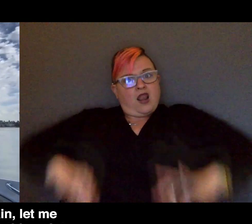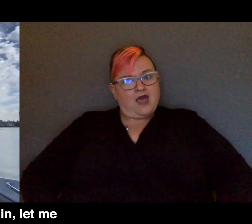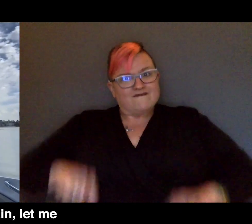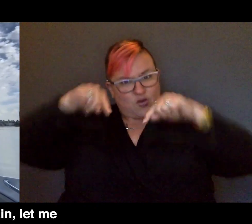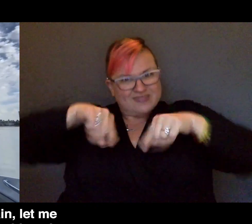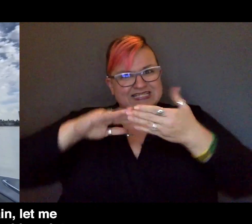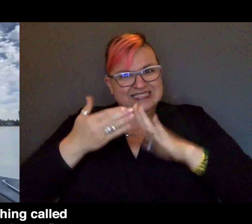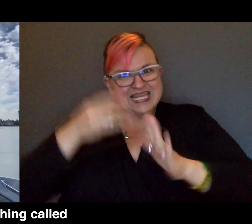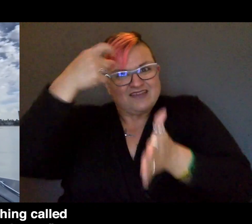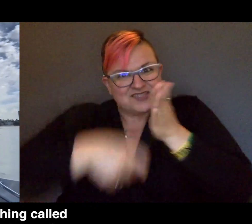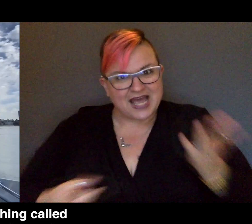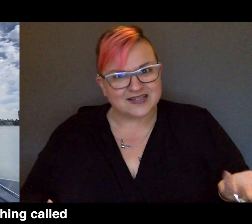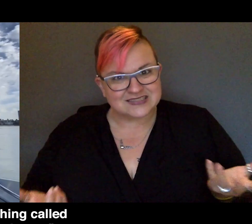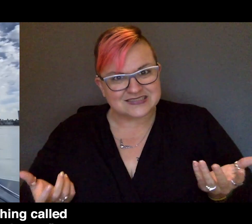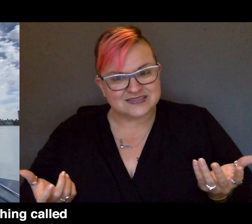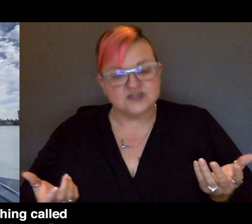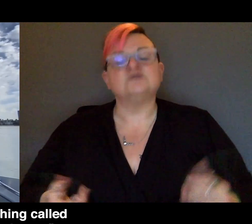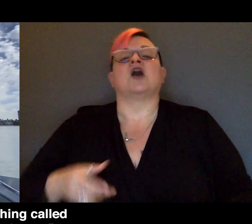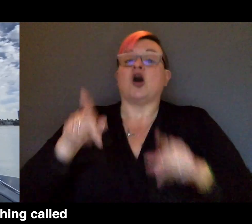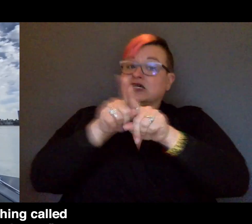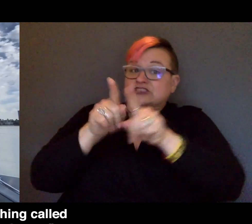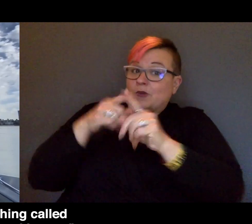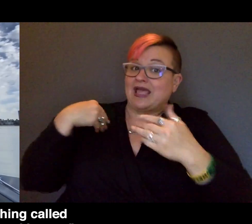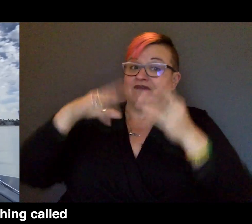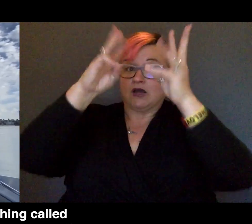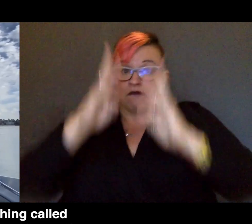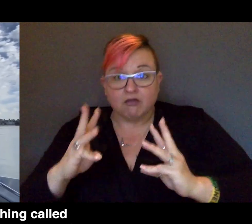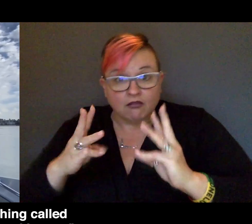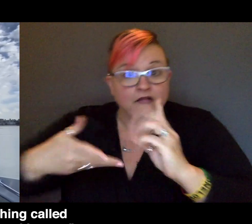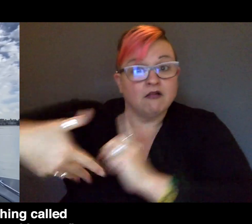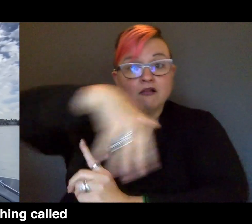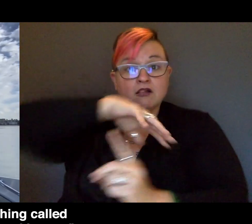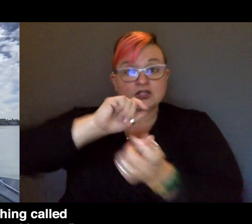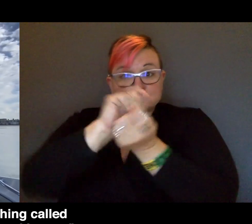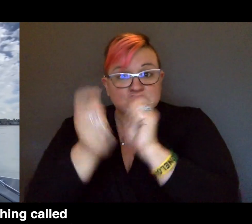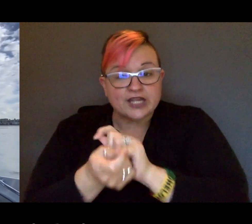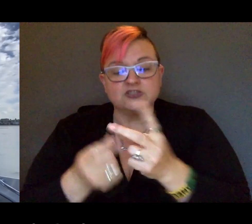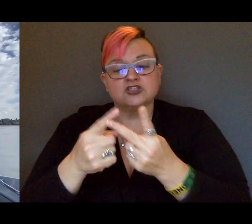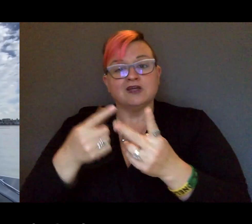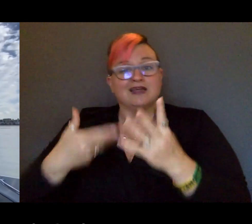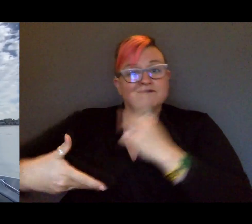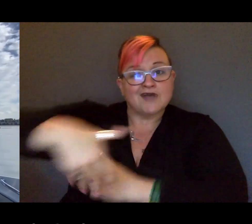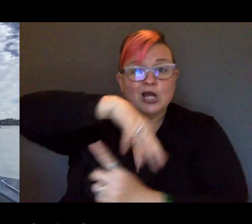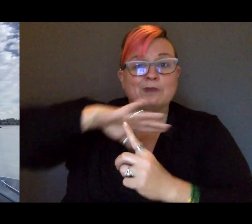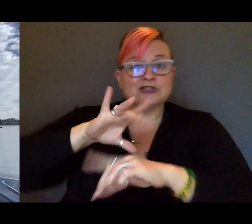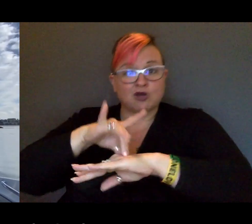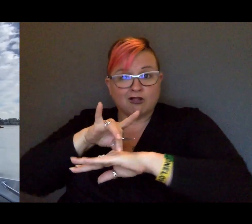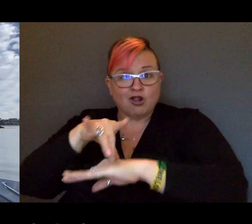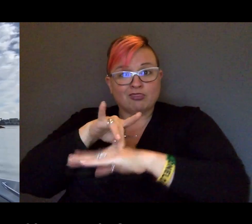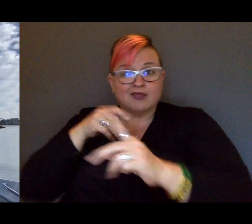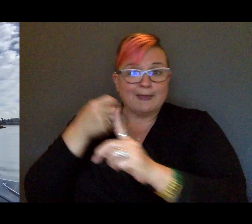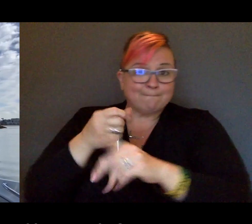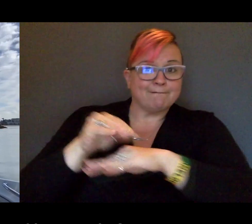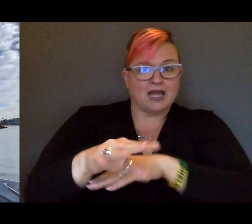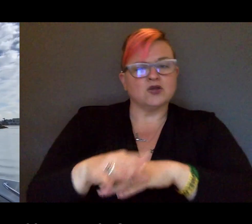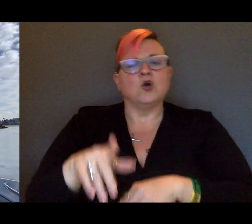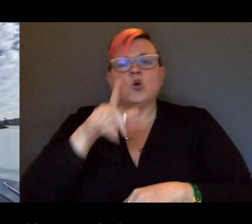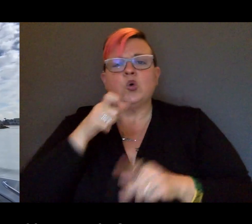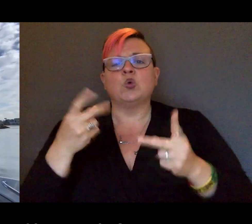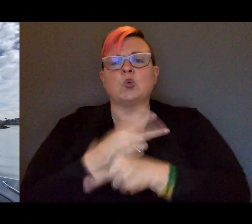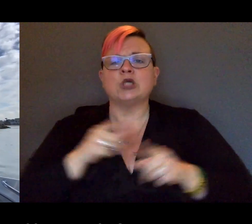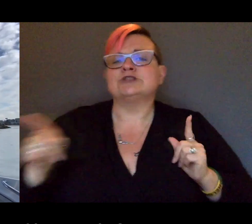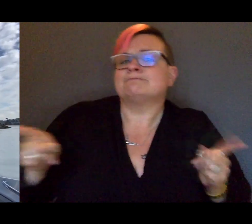let me emphasize this point. There's a thing called climate change. There's a thing called environmental impact. What's doing worse for the city?